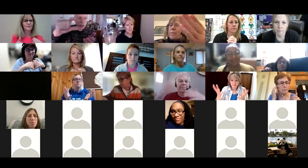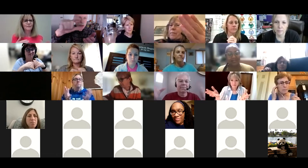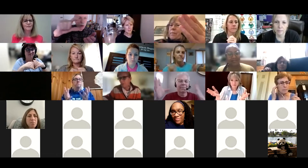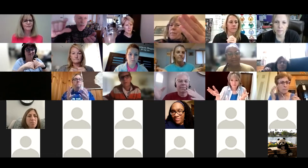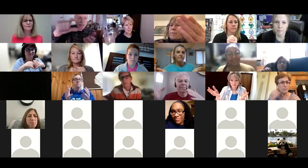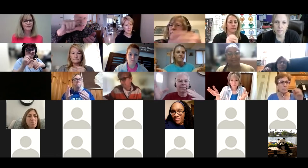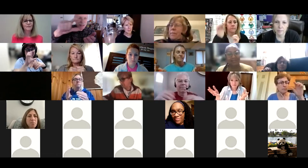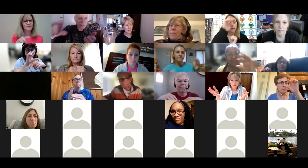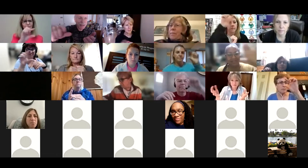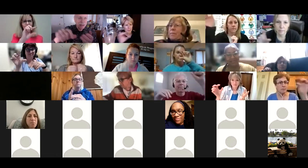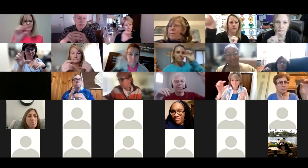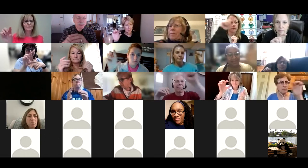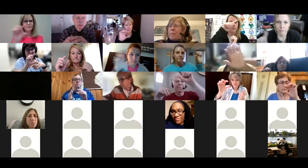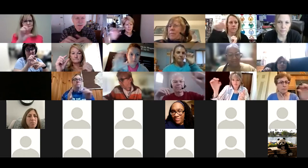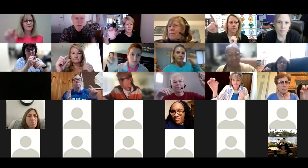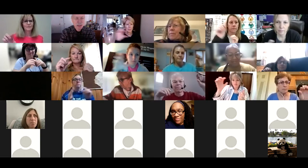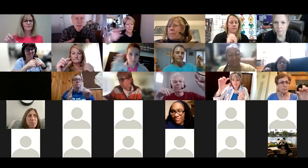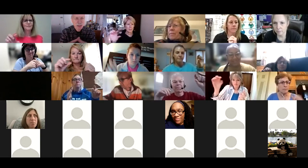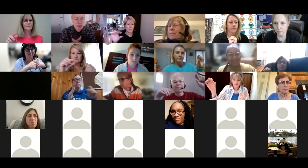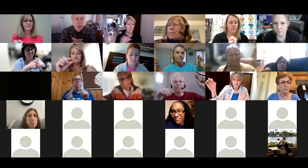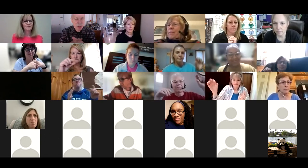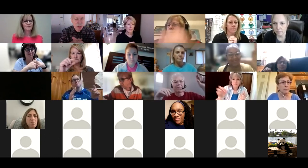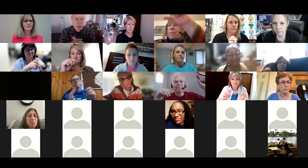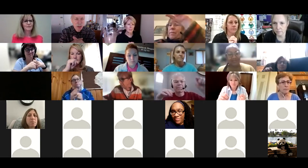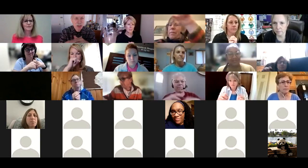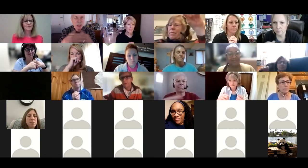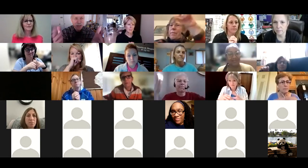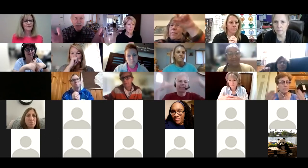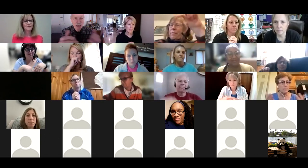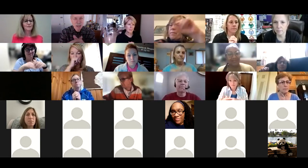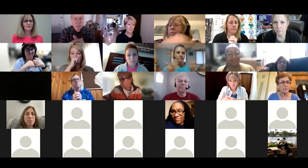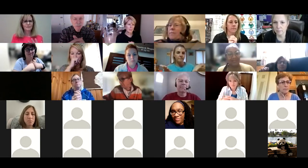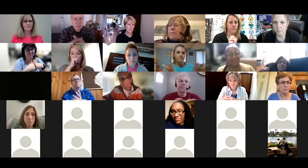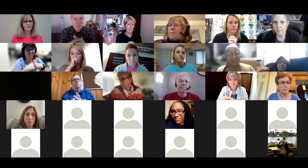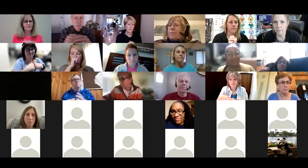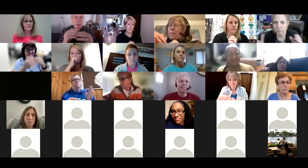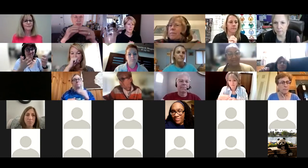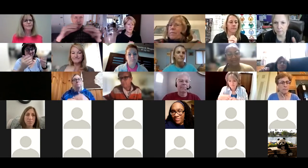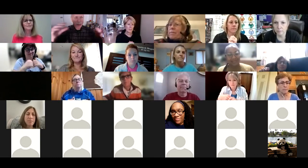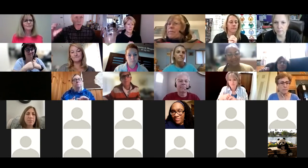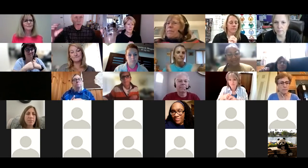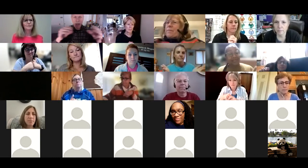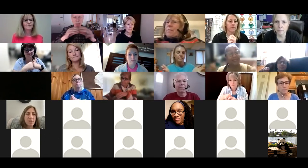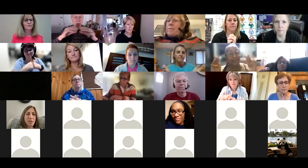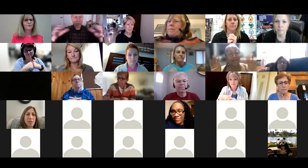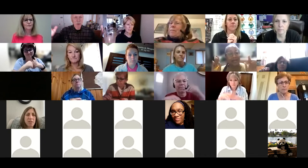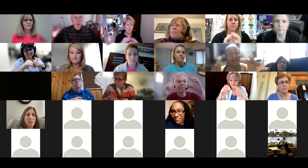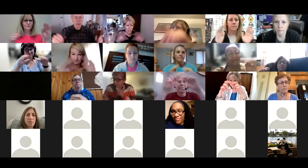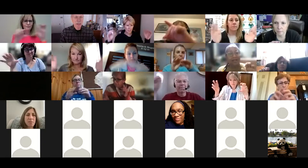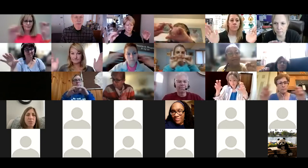two orange sentences. And then construct your conclusion. I'll say that again. Get the triple whammy however long it takes.